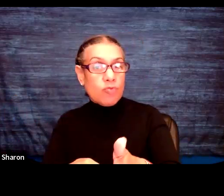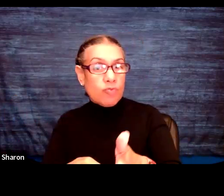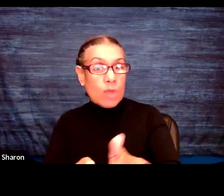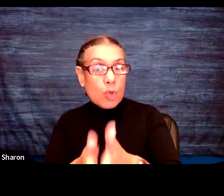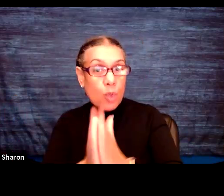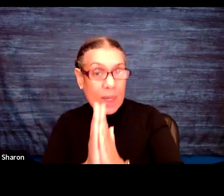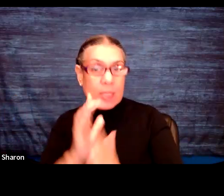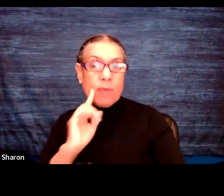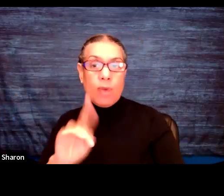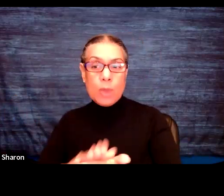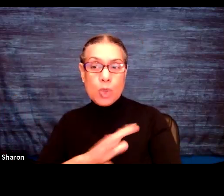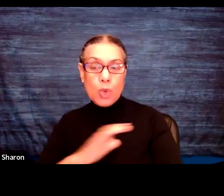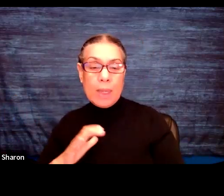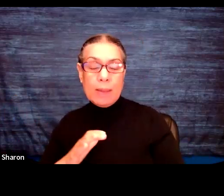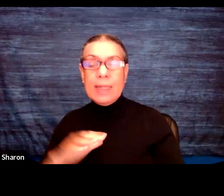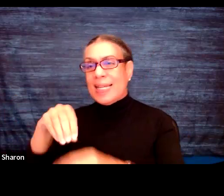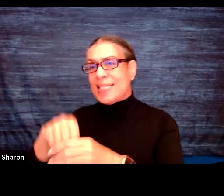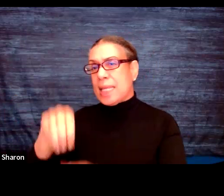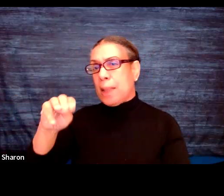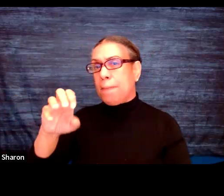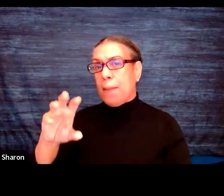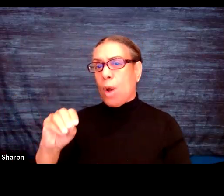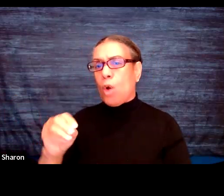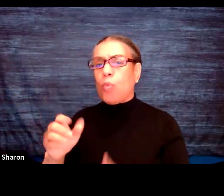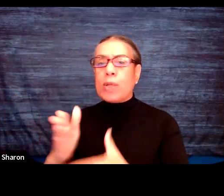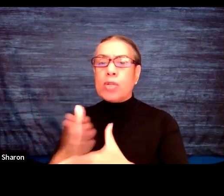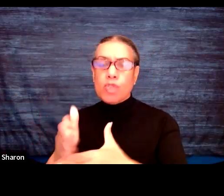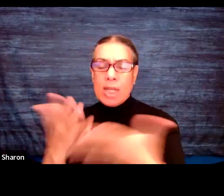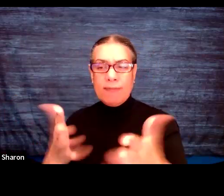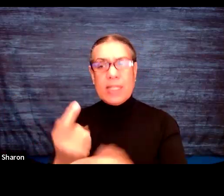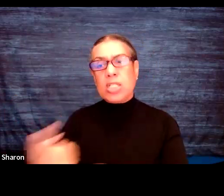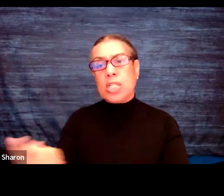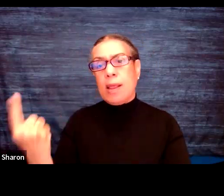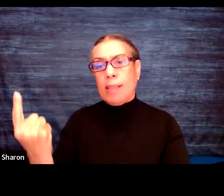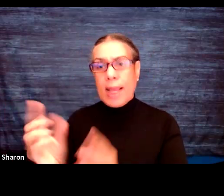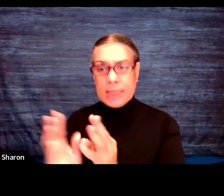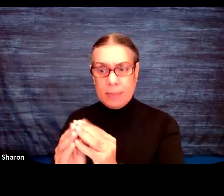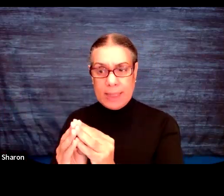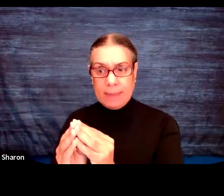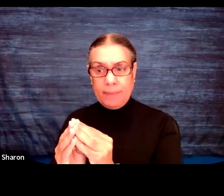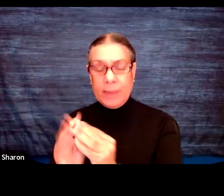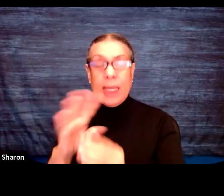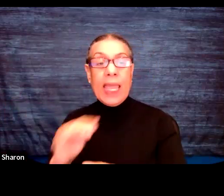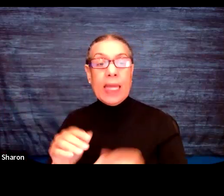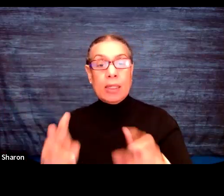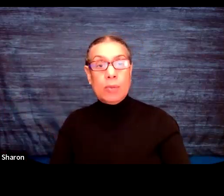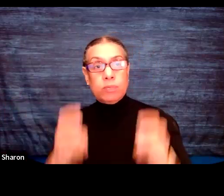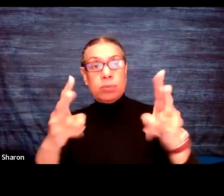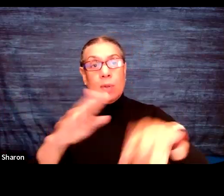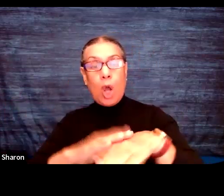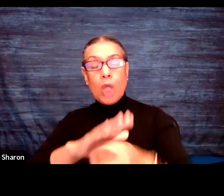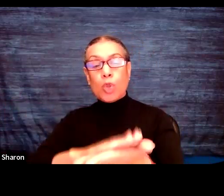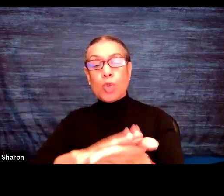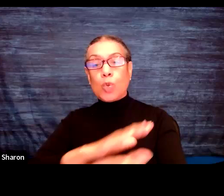school committee. This is outlined in a memo that was shared with you prior to our last meeting. The memo is also posted publicly on the school